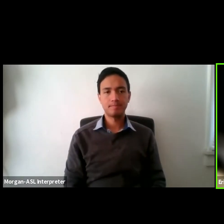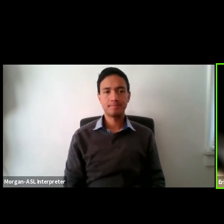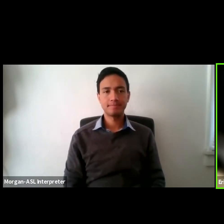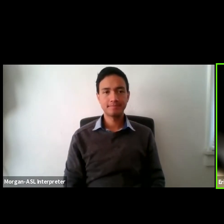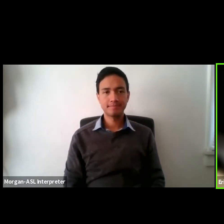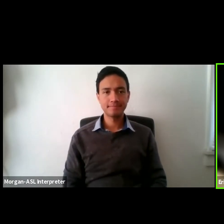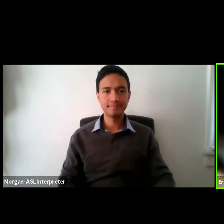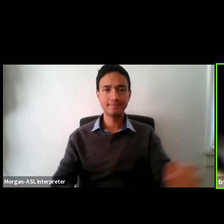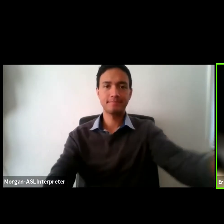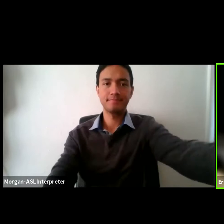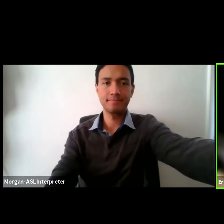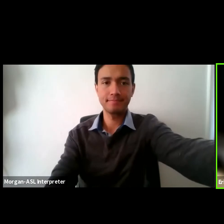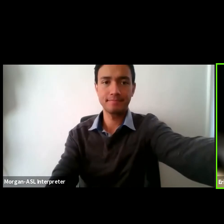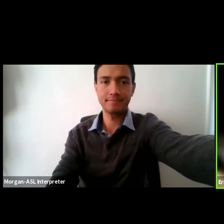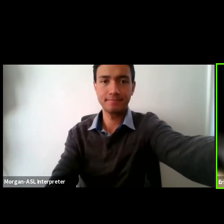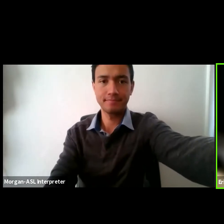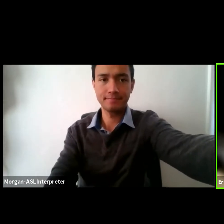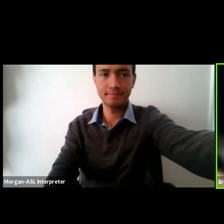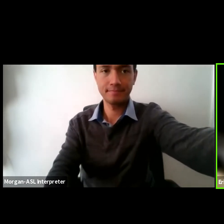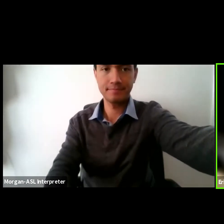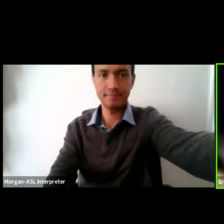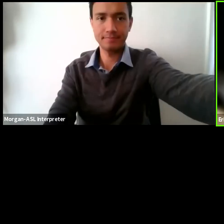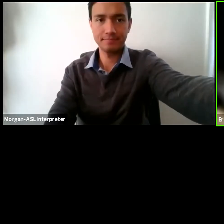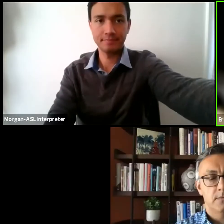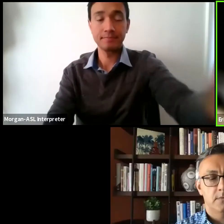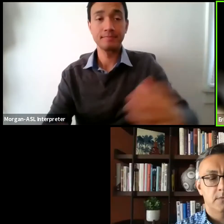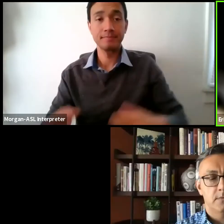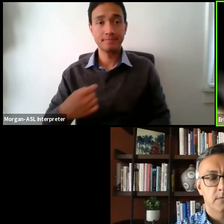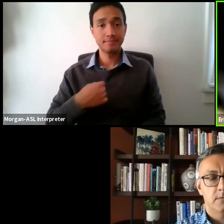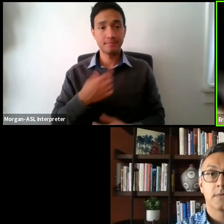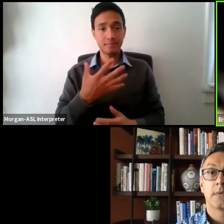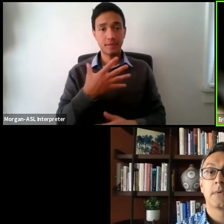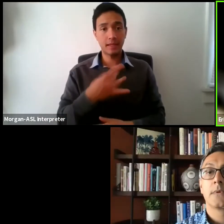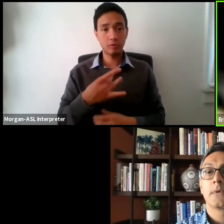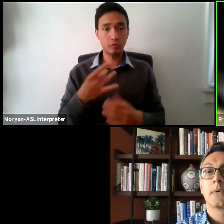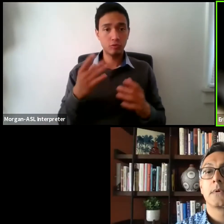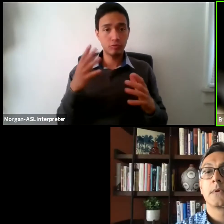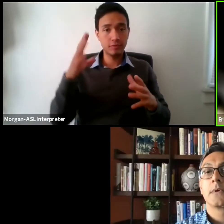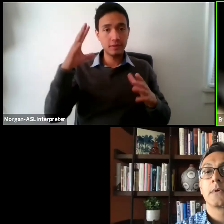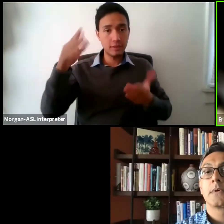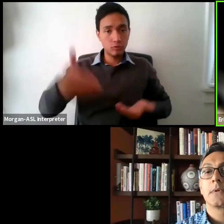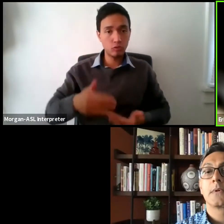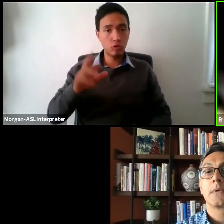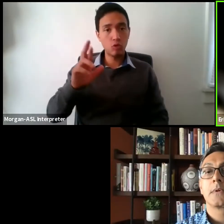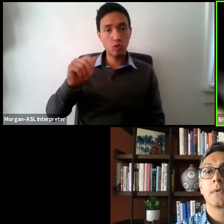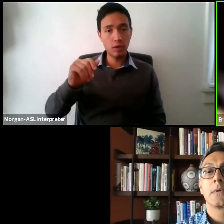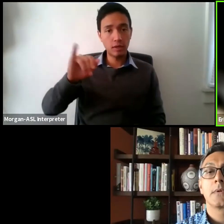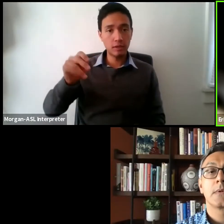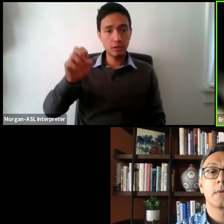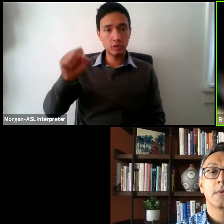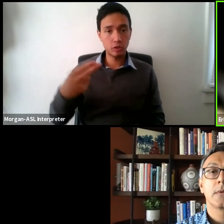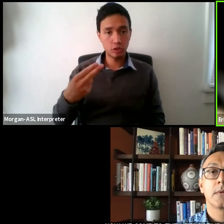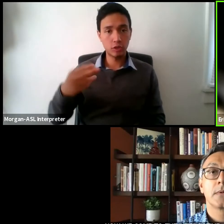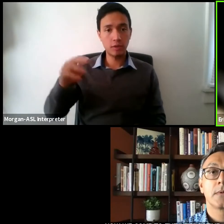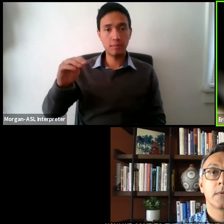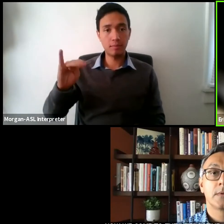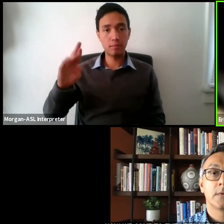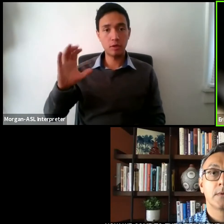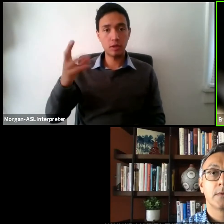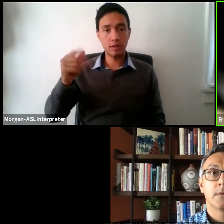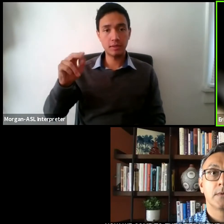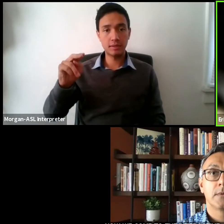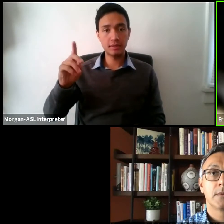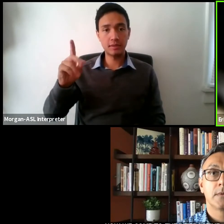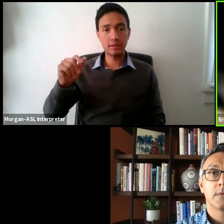introduce Rajesh Mirchandani, who will be our moderator. Rajesh is the